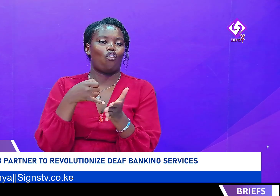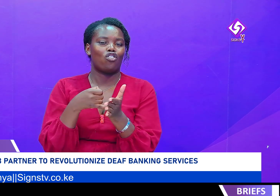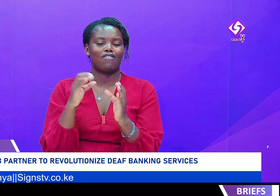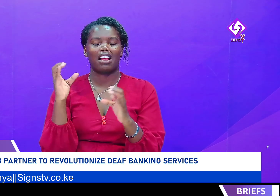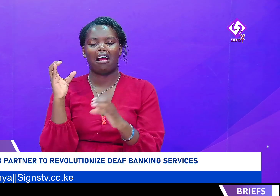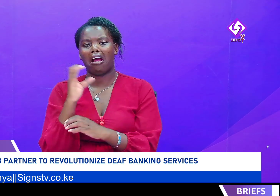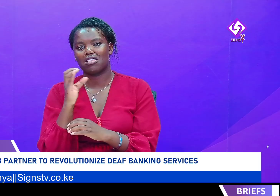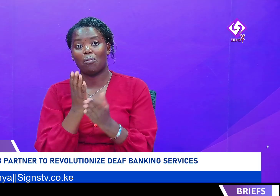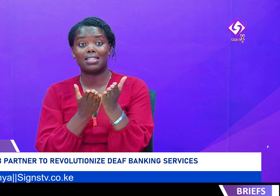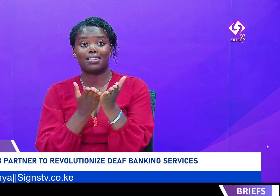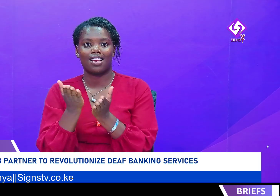customer service.